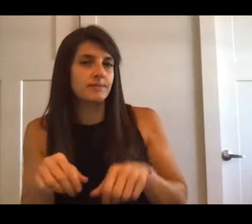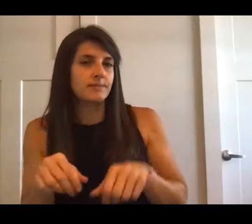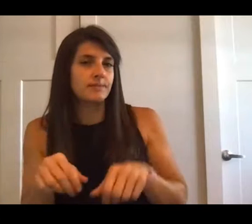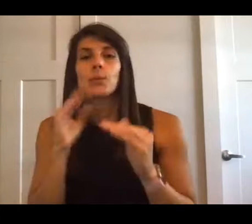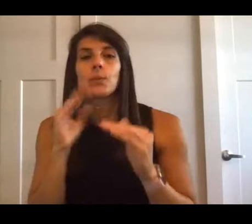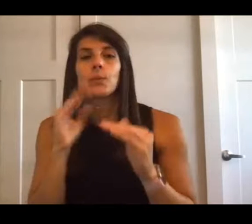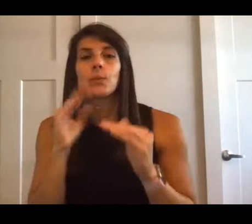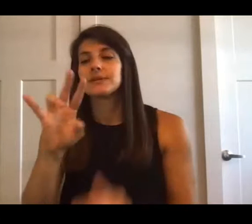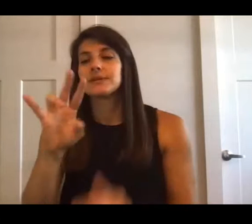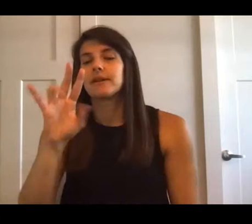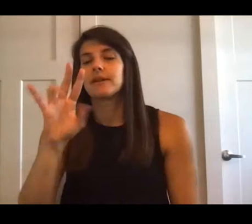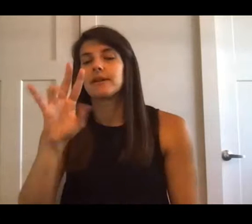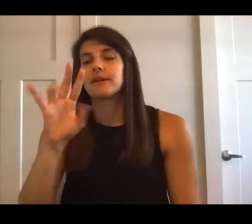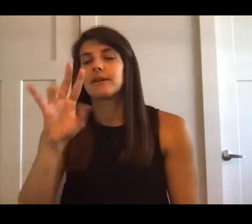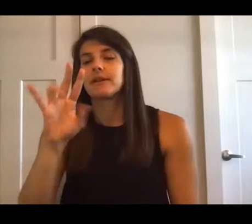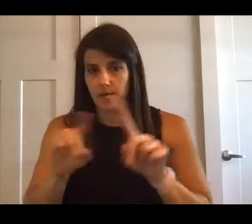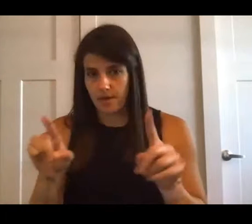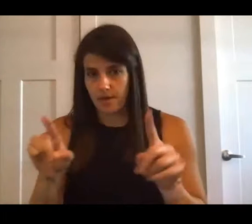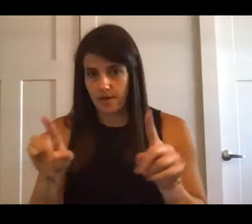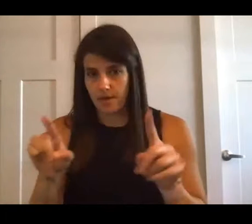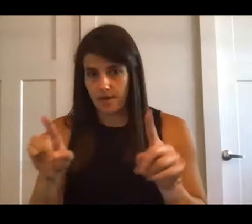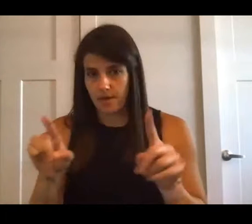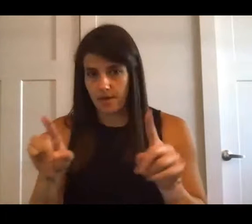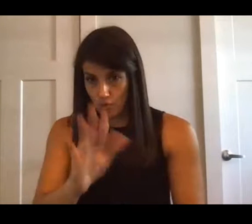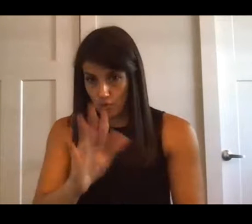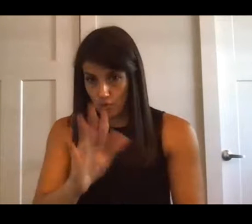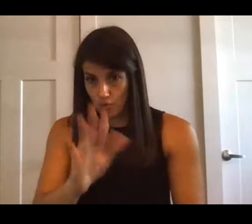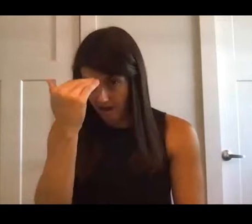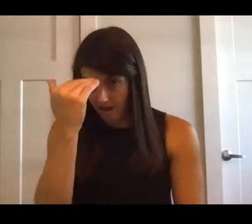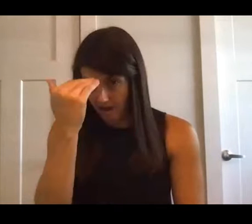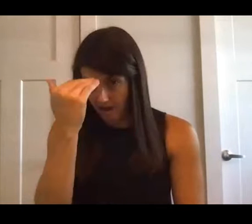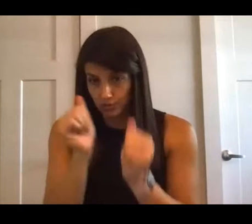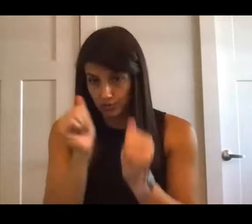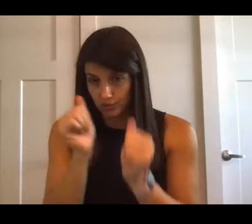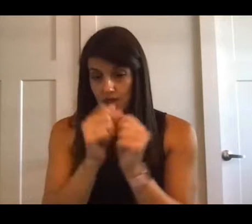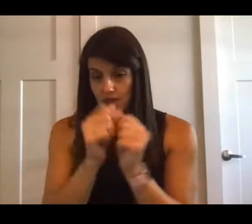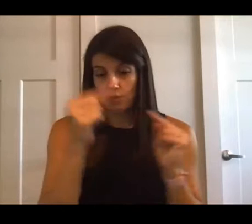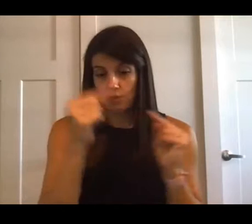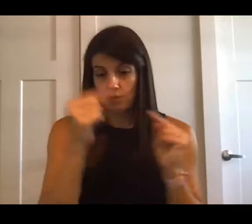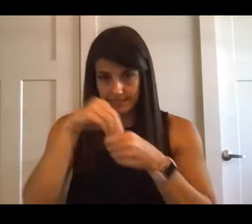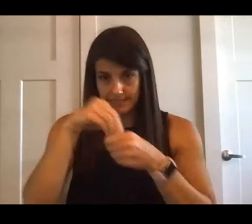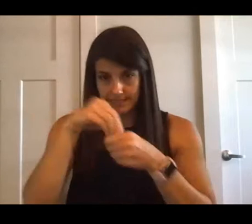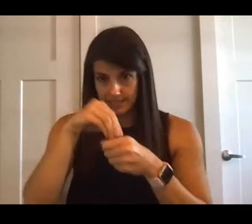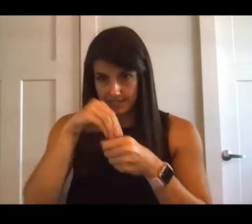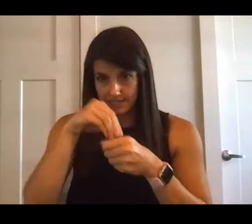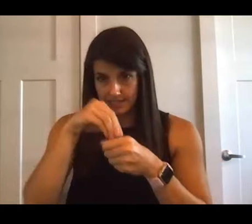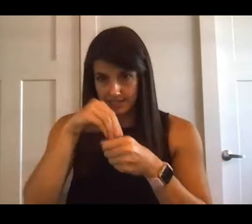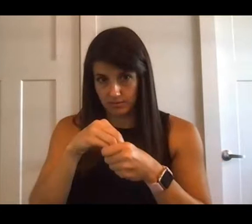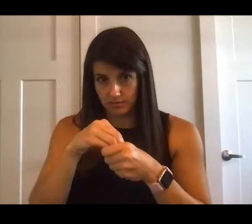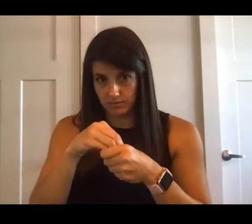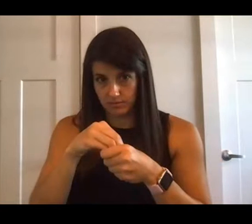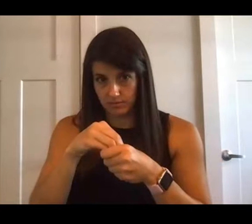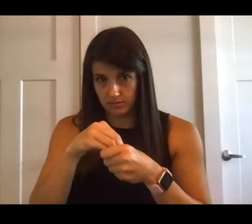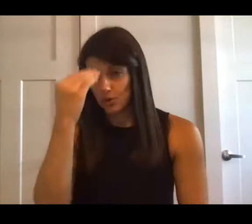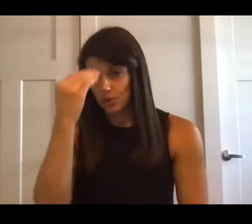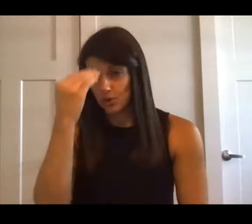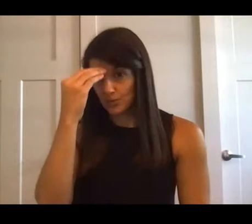Now, based on our knowledge of alternate interior angles, we can predict that 4 and